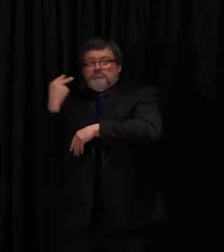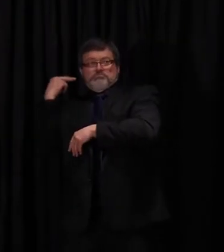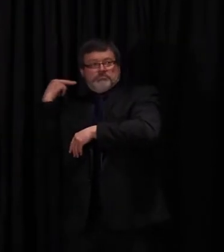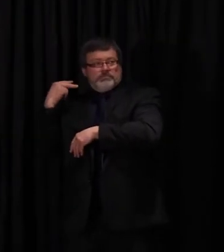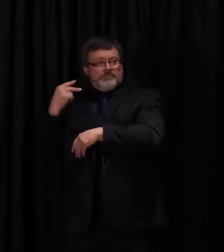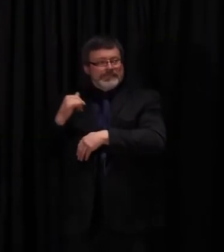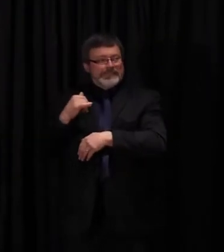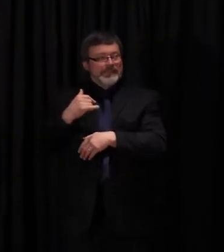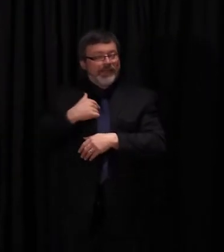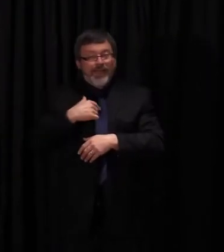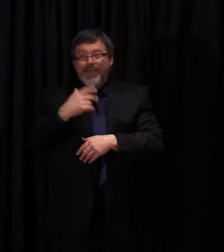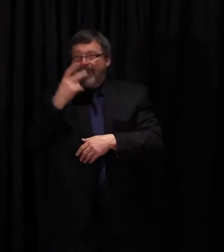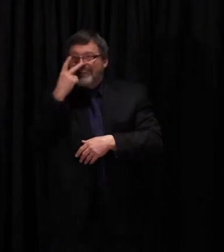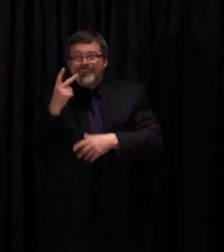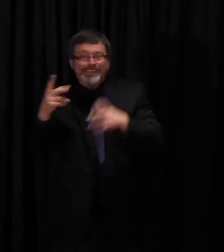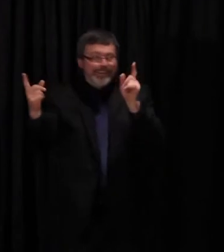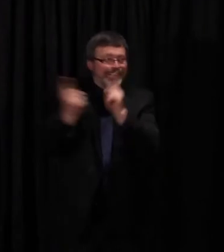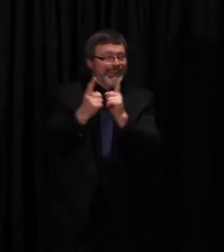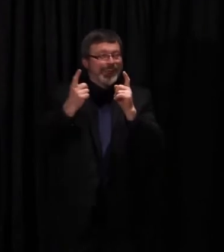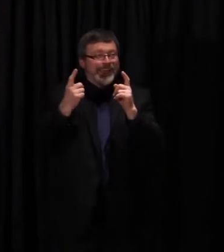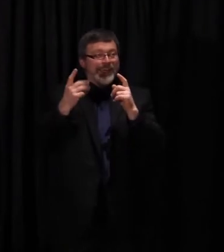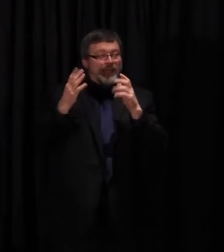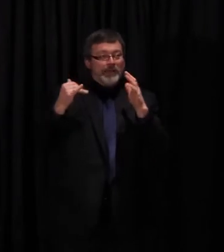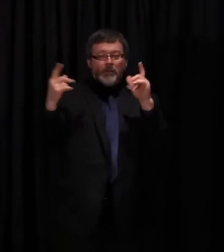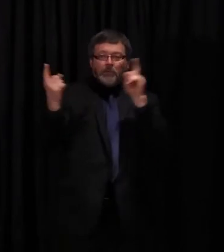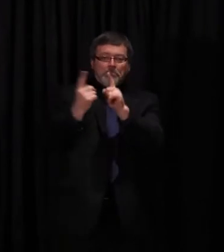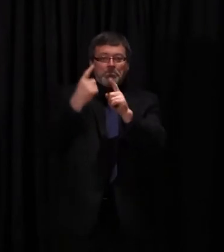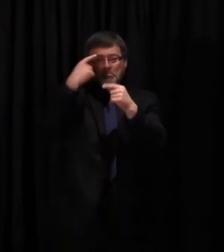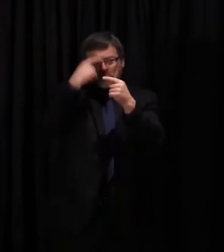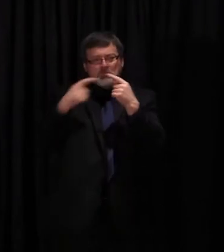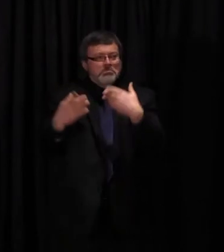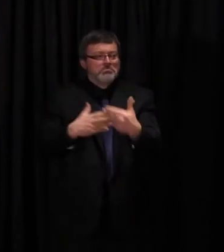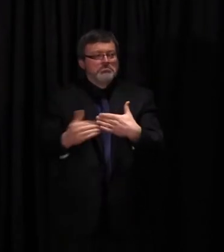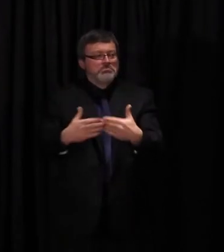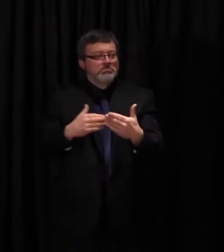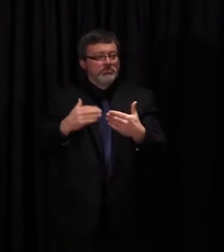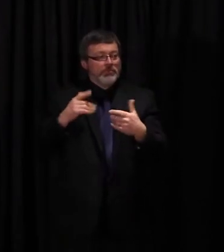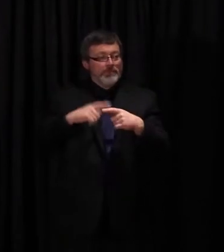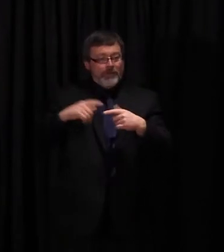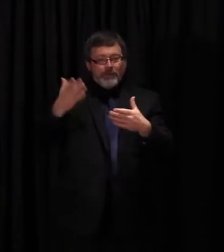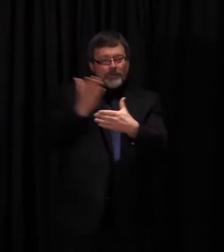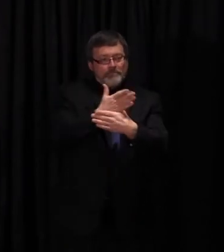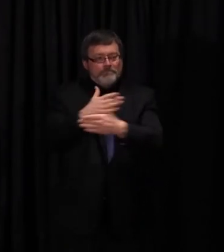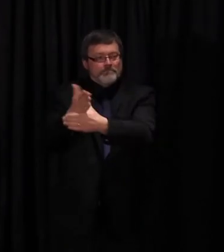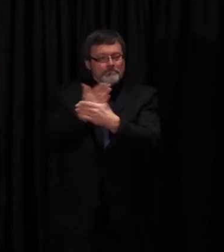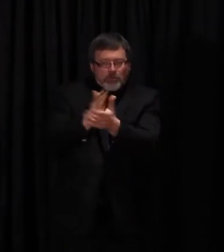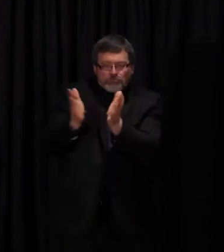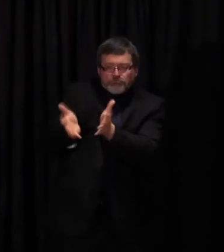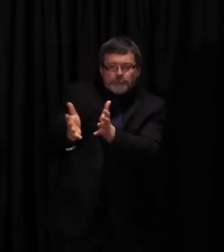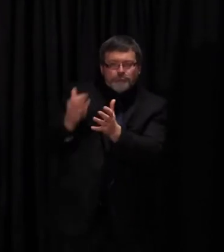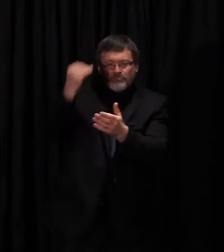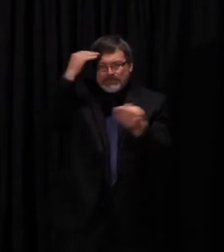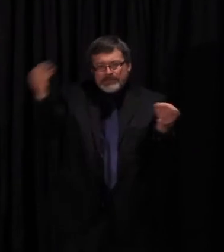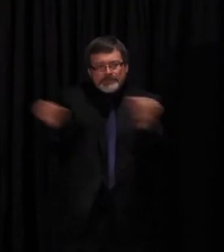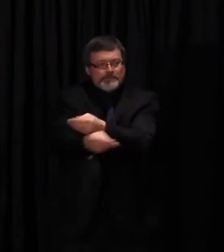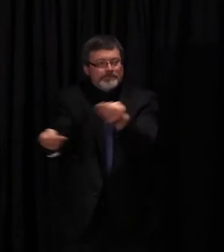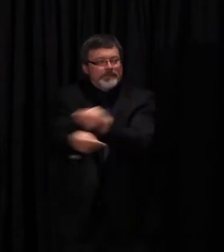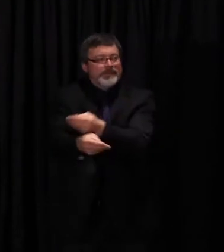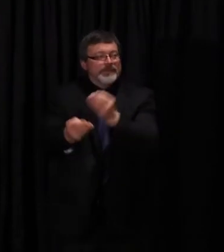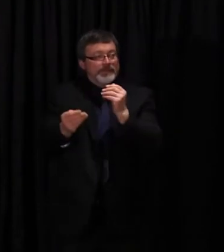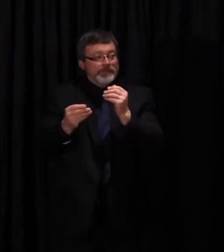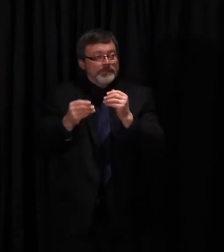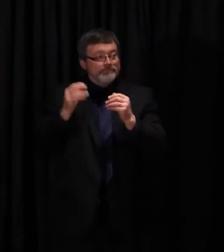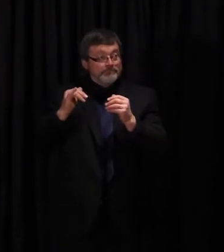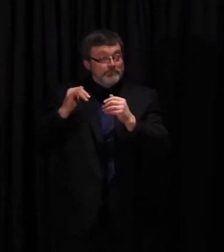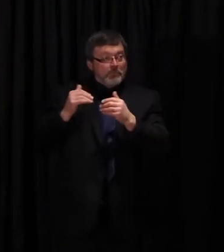friends, even those we don't always agree with, for the ideas that come up in cafeteria conversations and go on to become